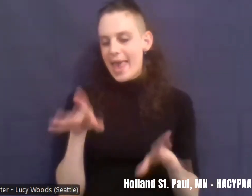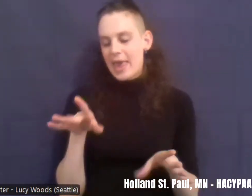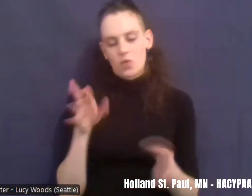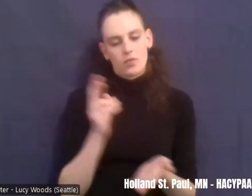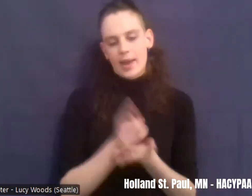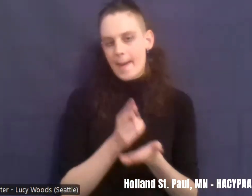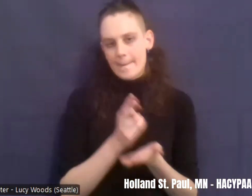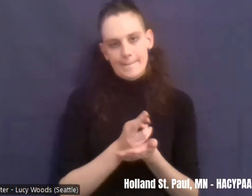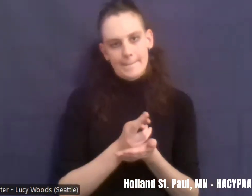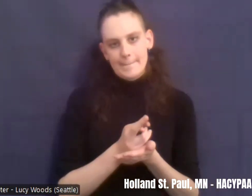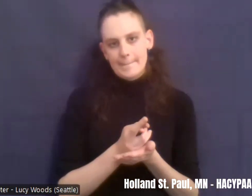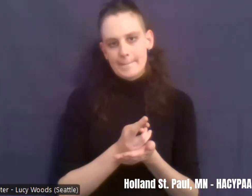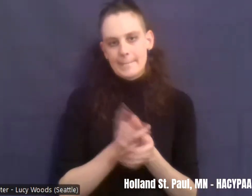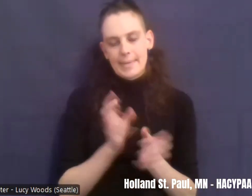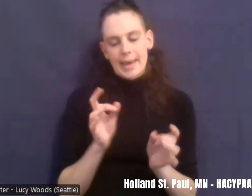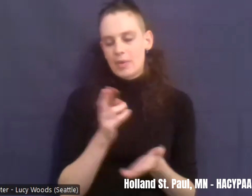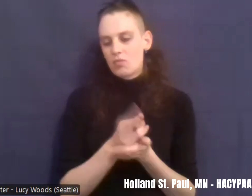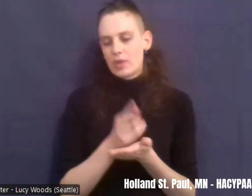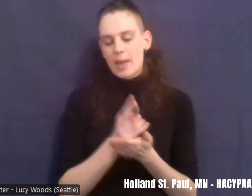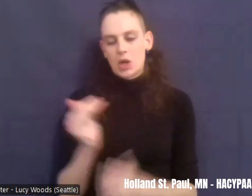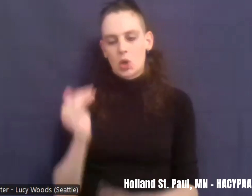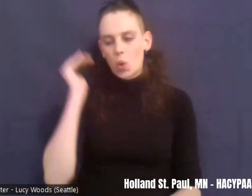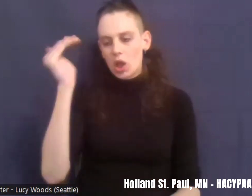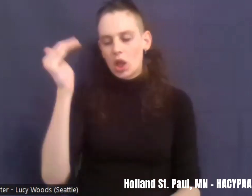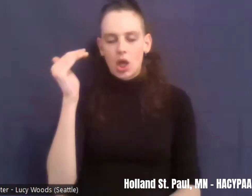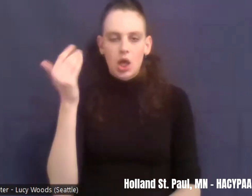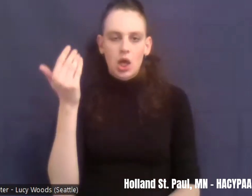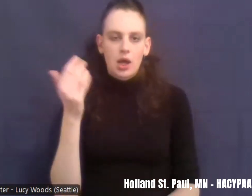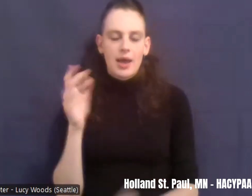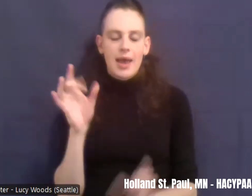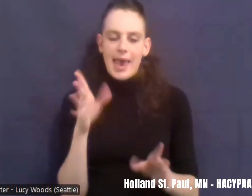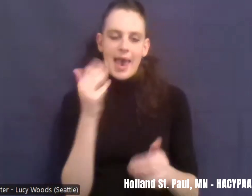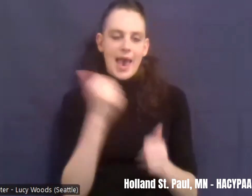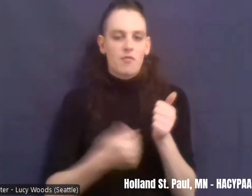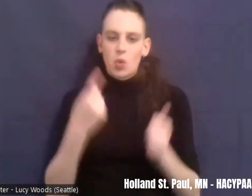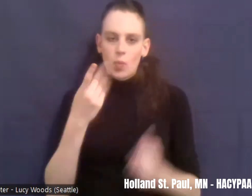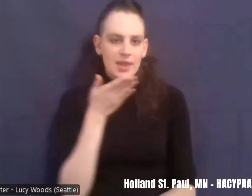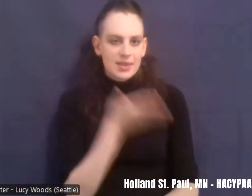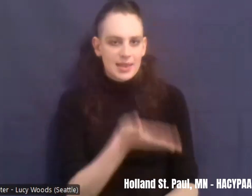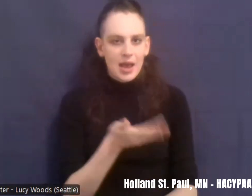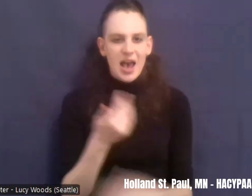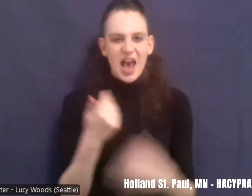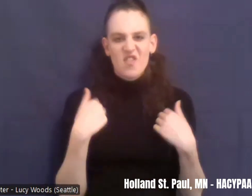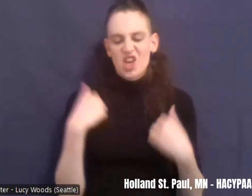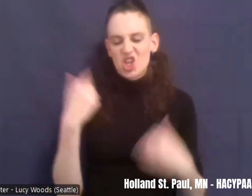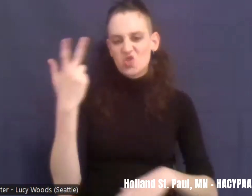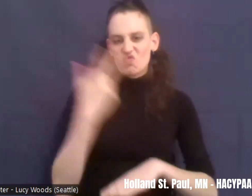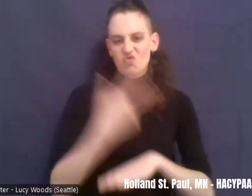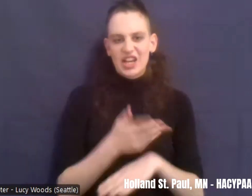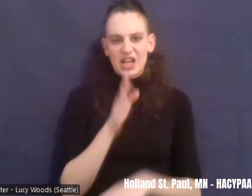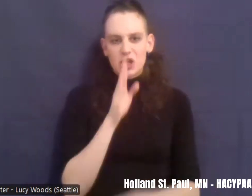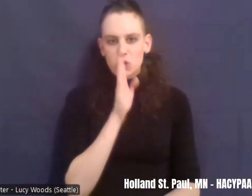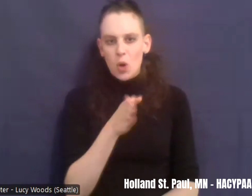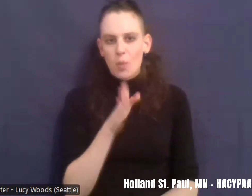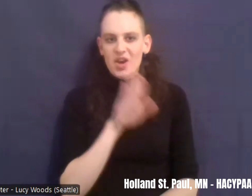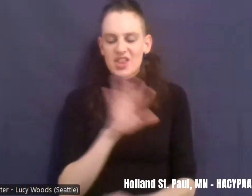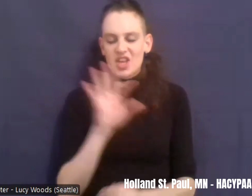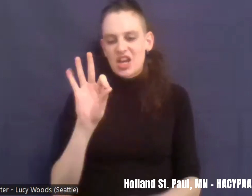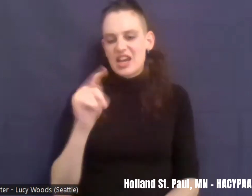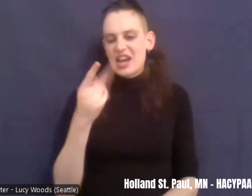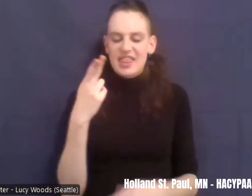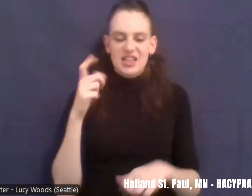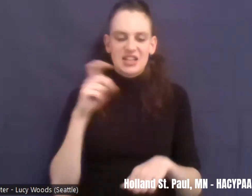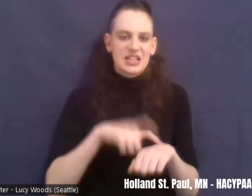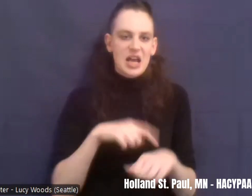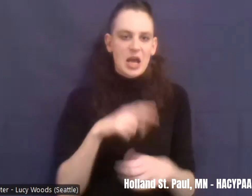I hated being in treatment as an adult. I hated all those dudes in there who like had 3 days sober, who is like their ninth time in treatment, and